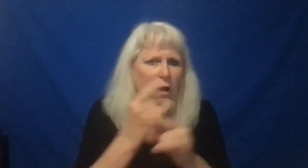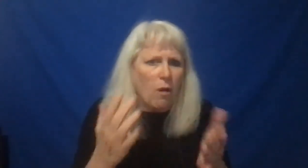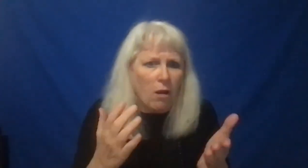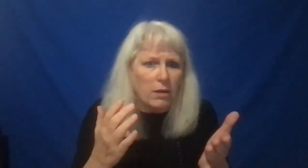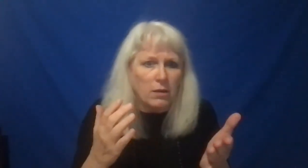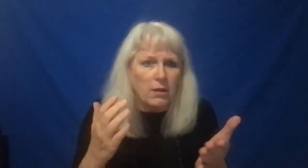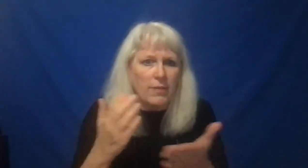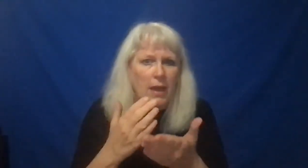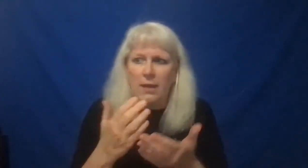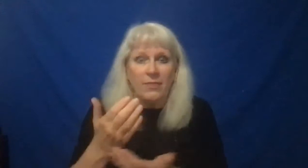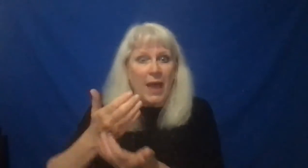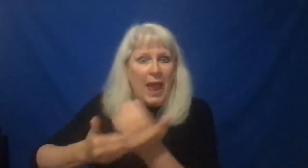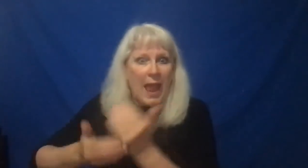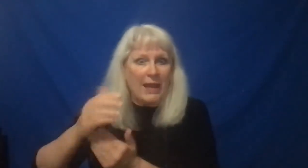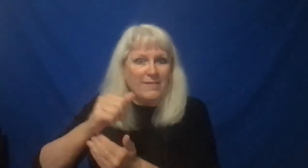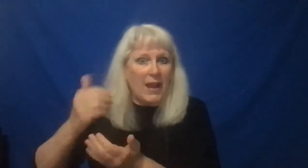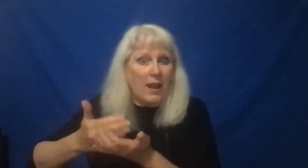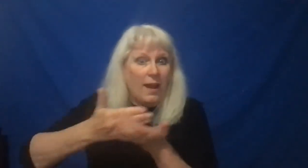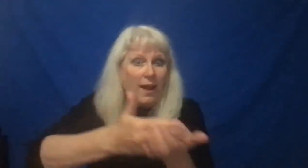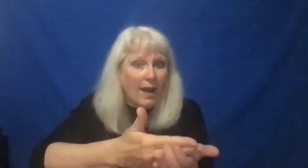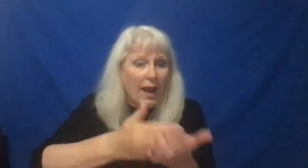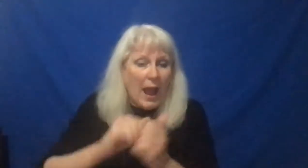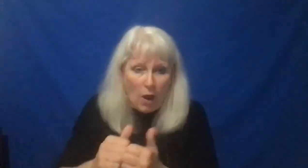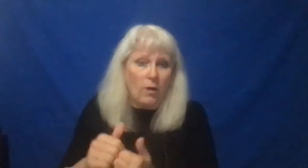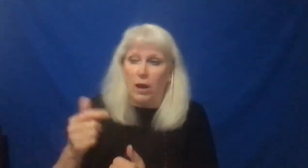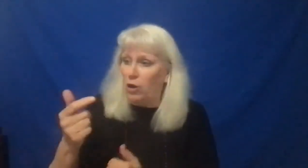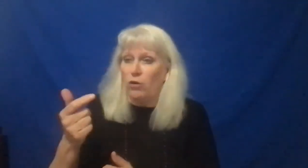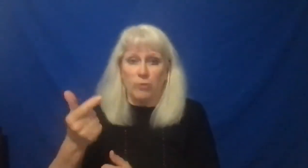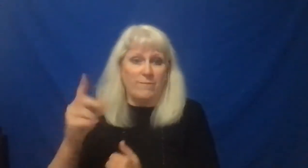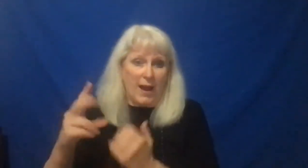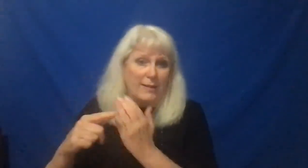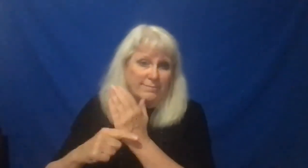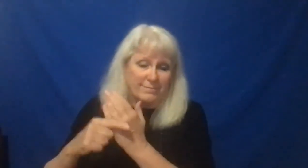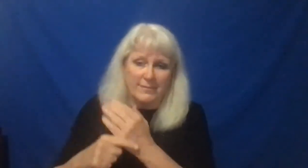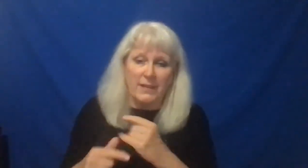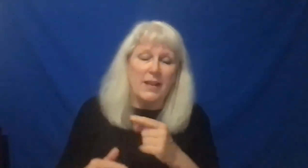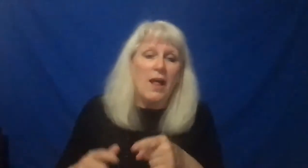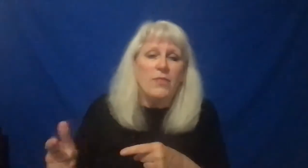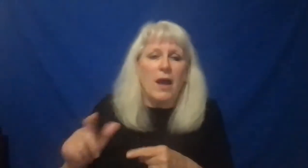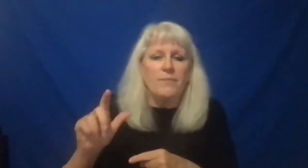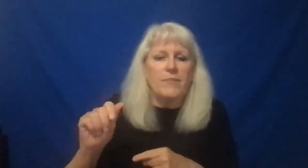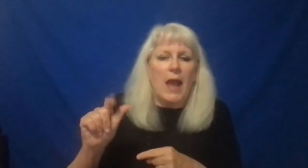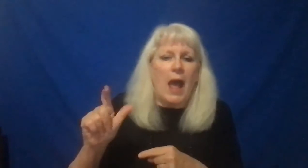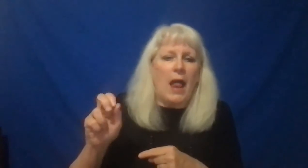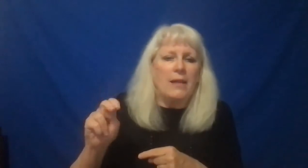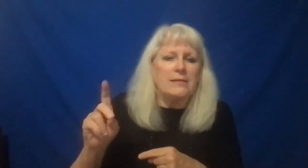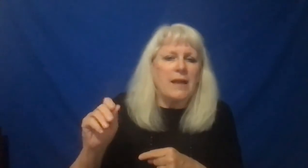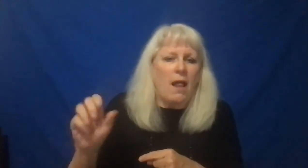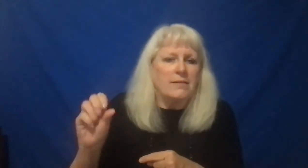AA. I've been associated with the prison in Allendale, South Carolina, and introduced to their AA program